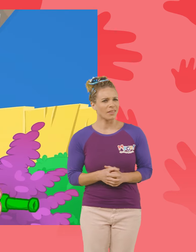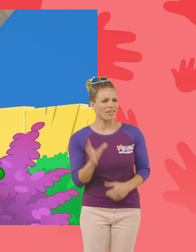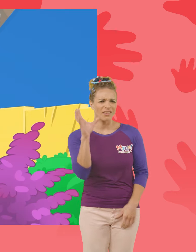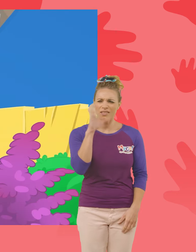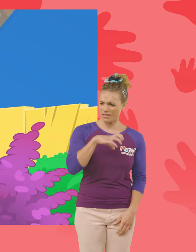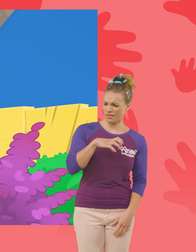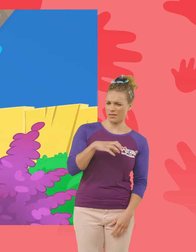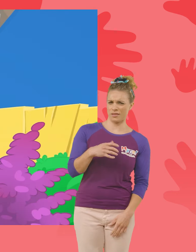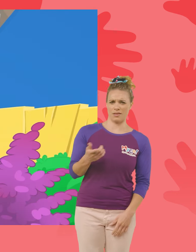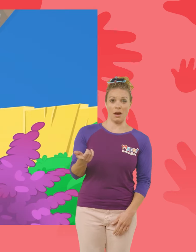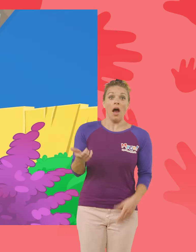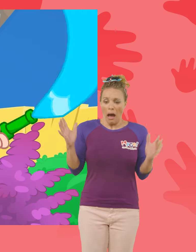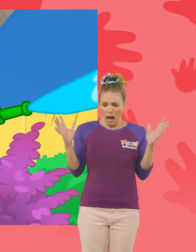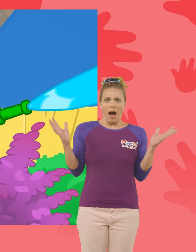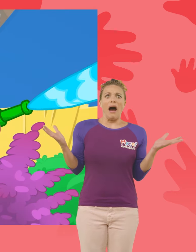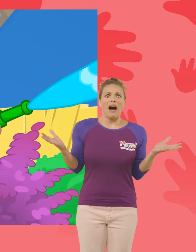That's strange.